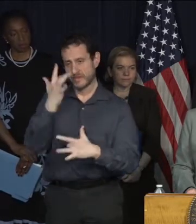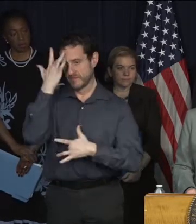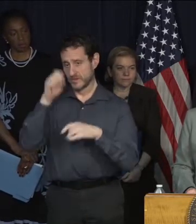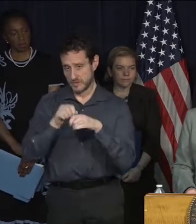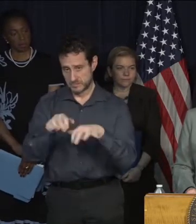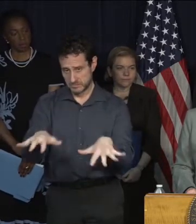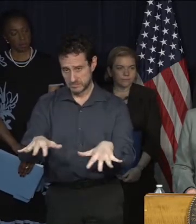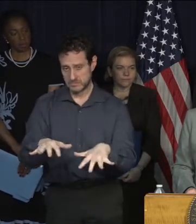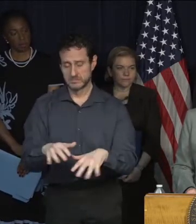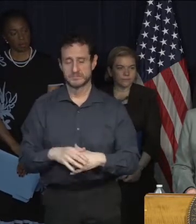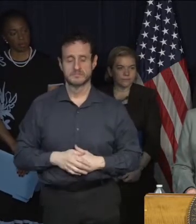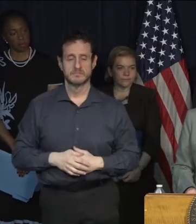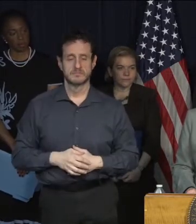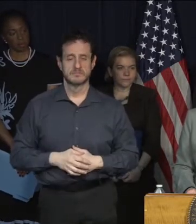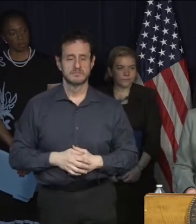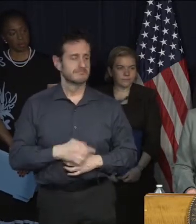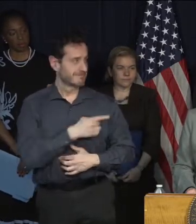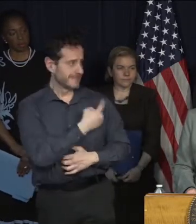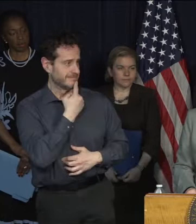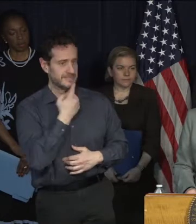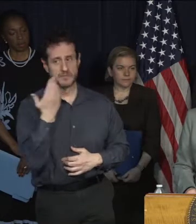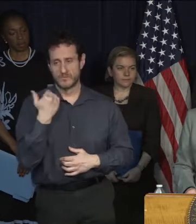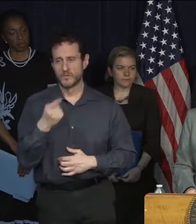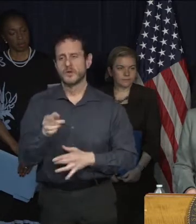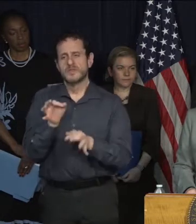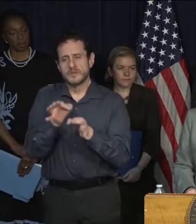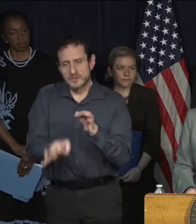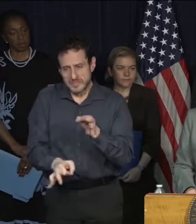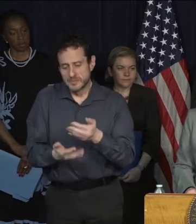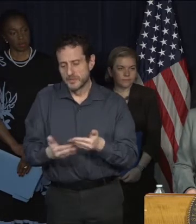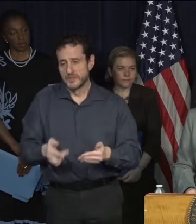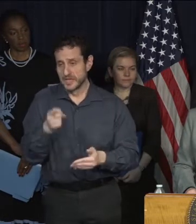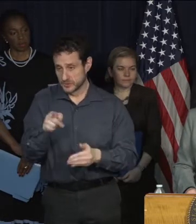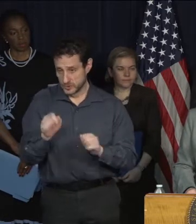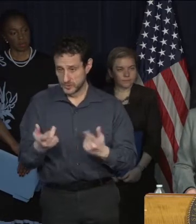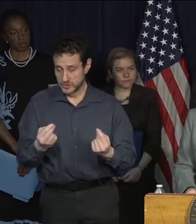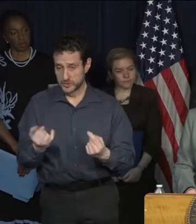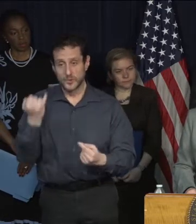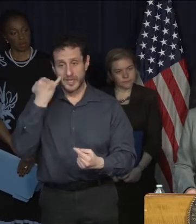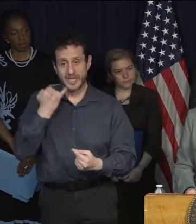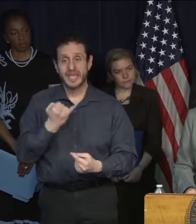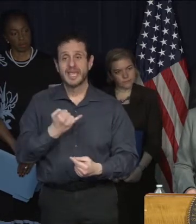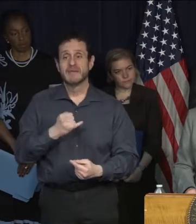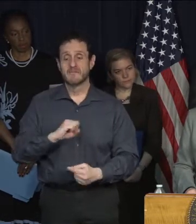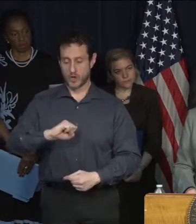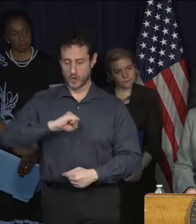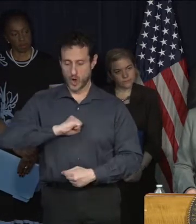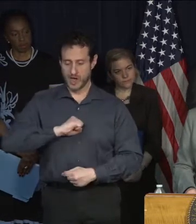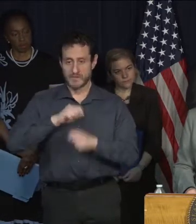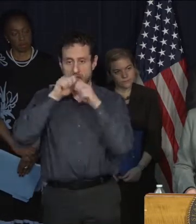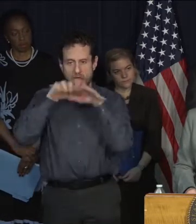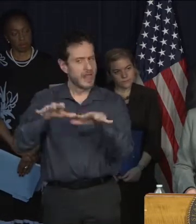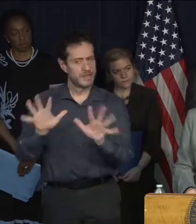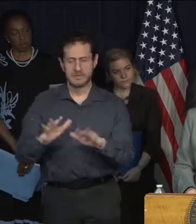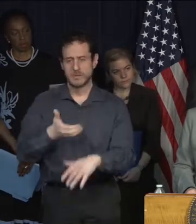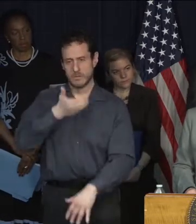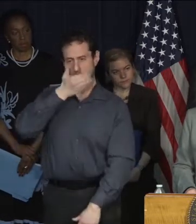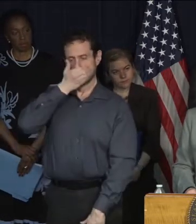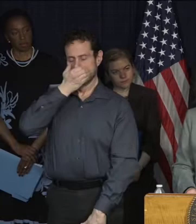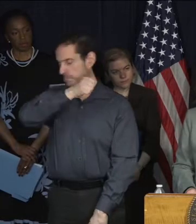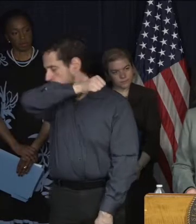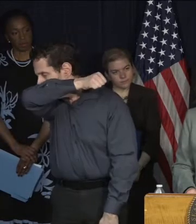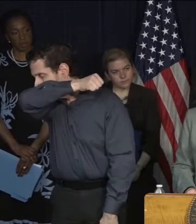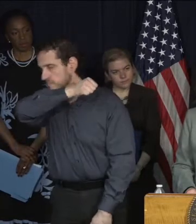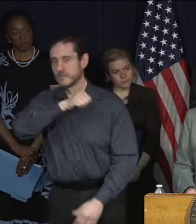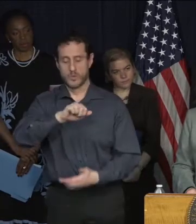before, there are simple things that you can do. If you cough, cover your mouth, wash your hands frequently, and